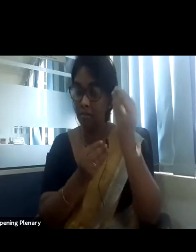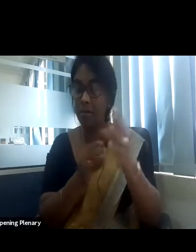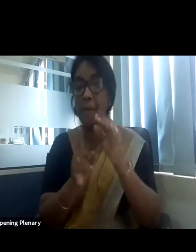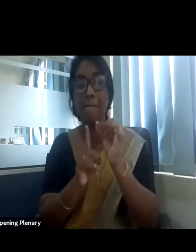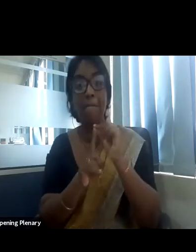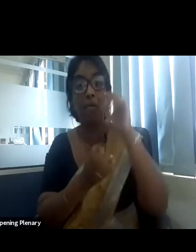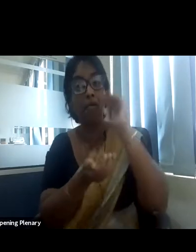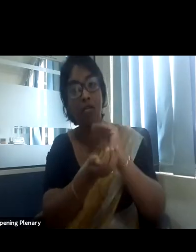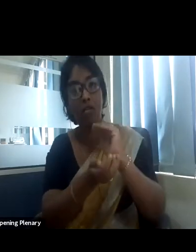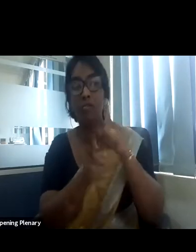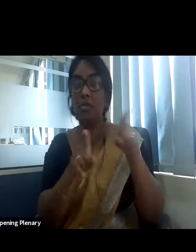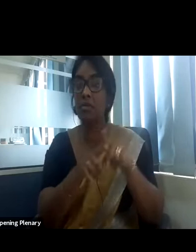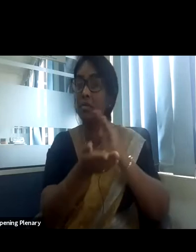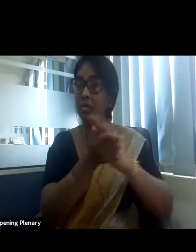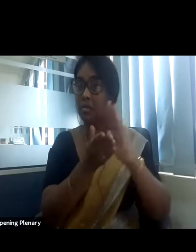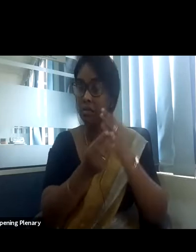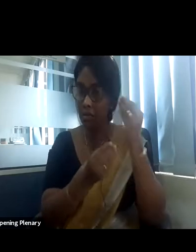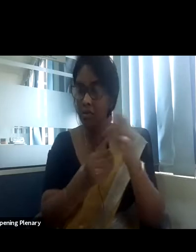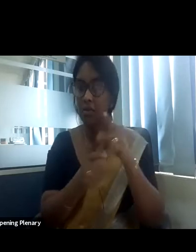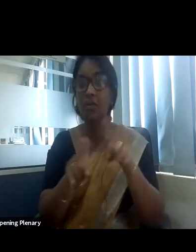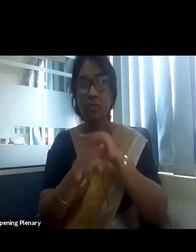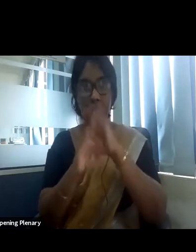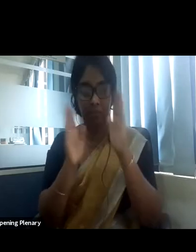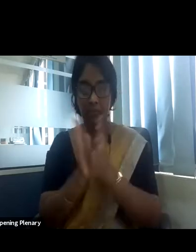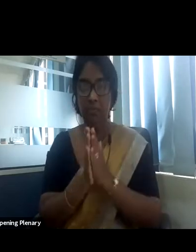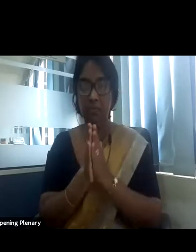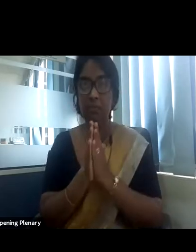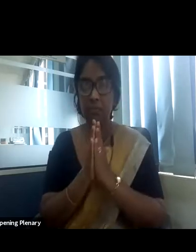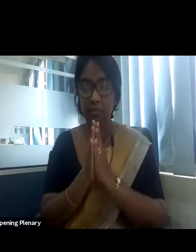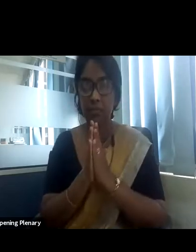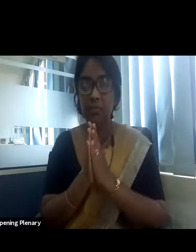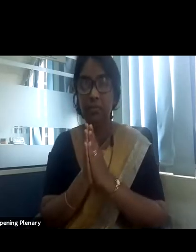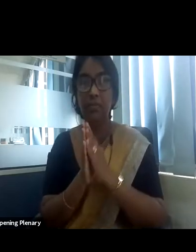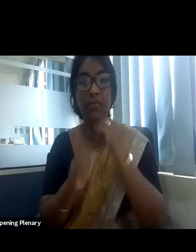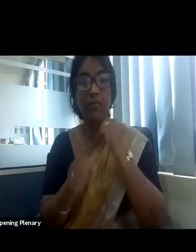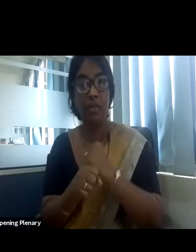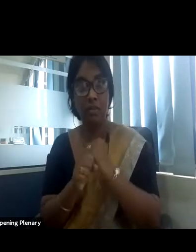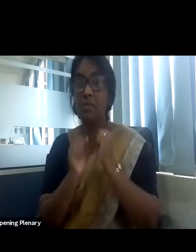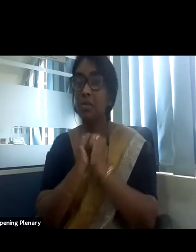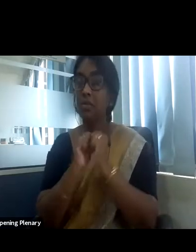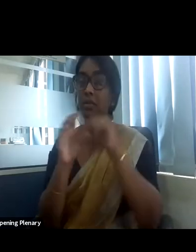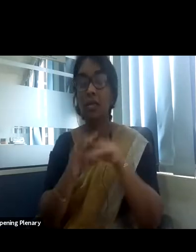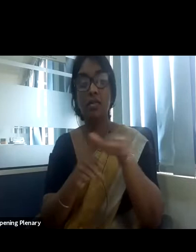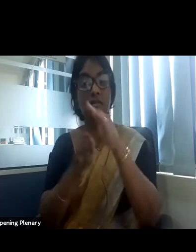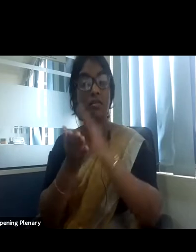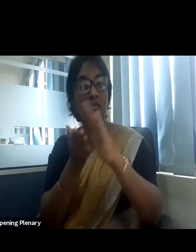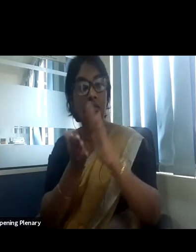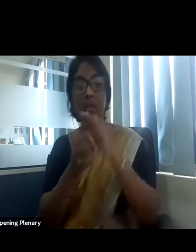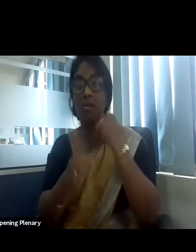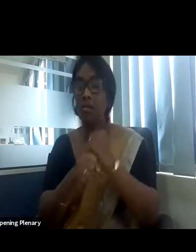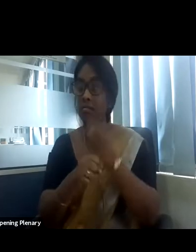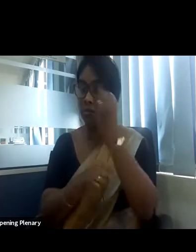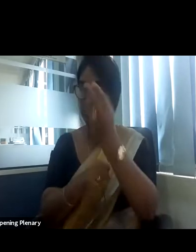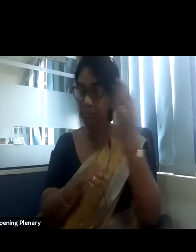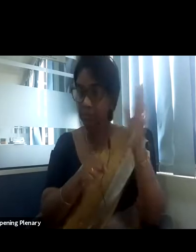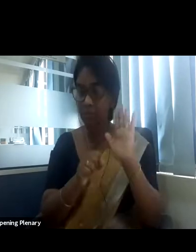provision of social services or public services, such collaborations can help municipalities, for example, deliver